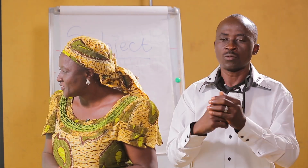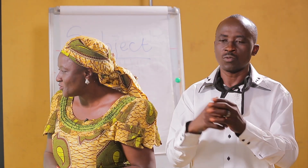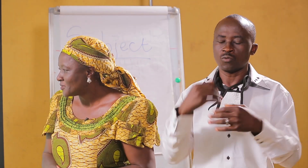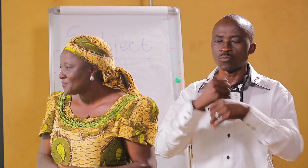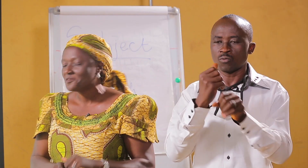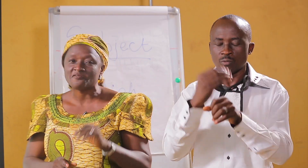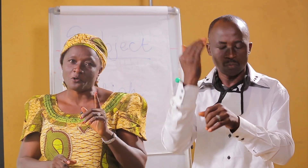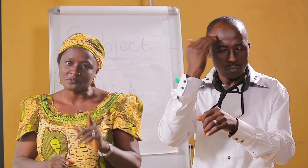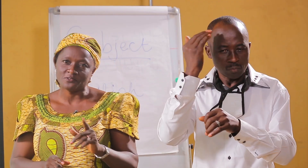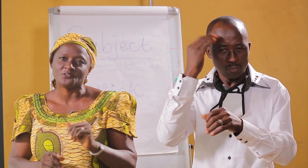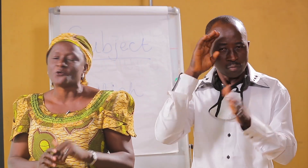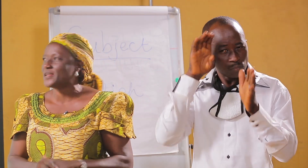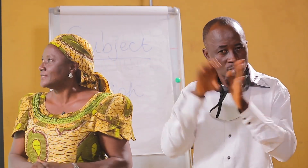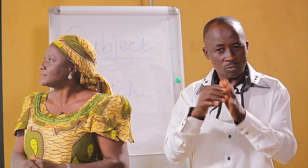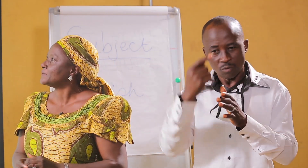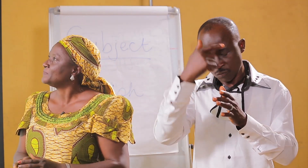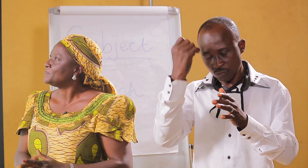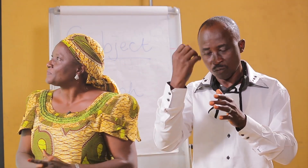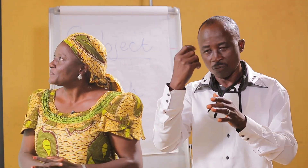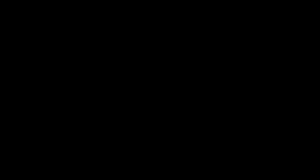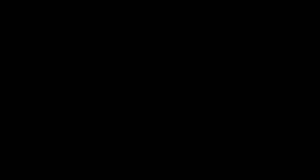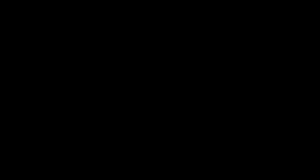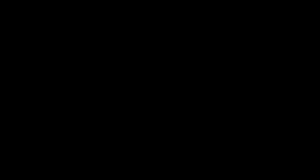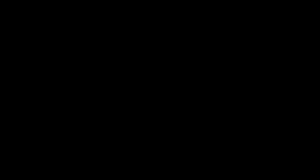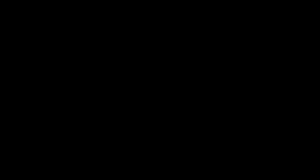mental picture for your readers.